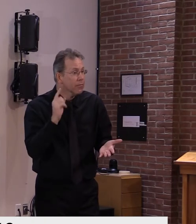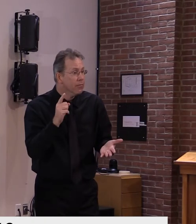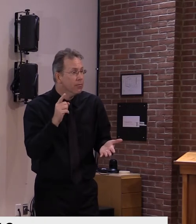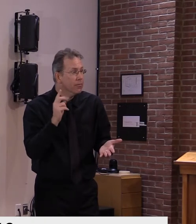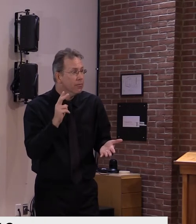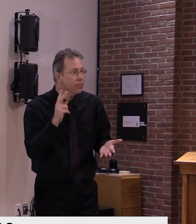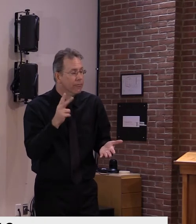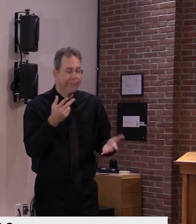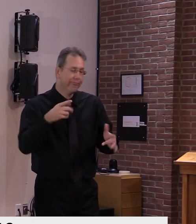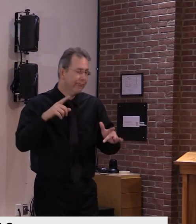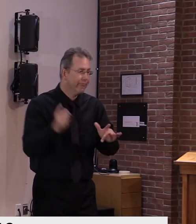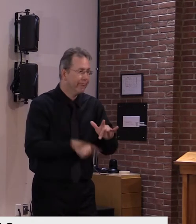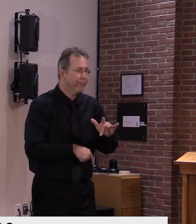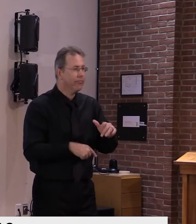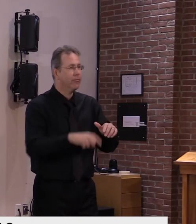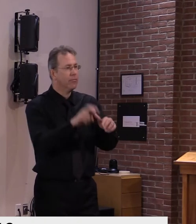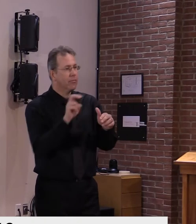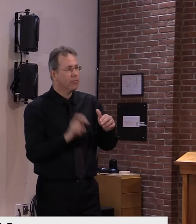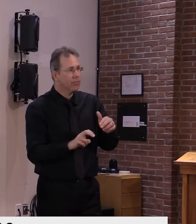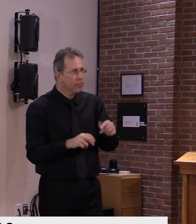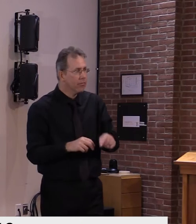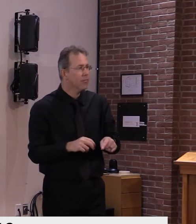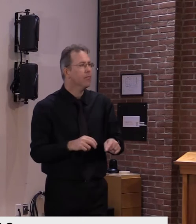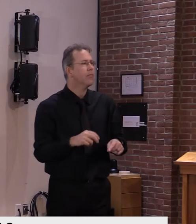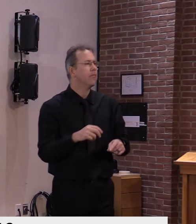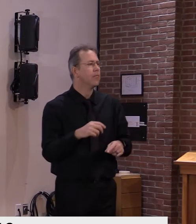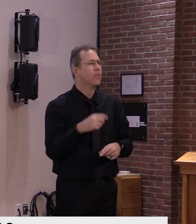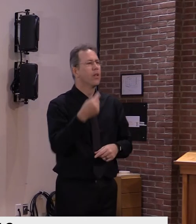We'll move to Mike Donahue at the Islander.